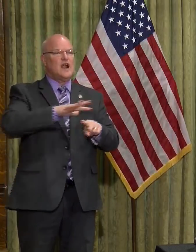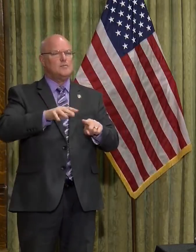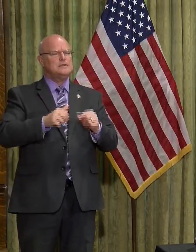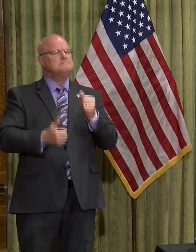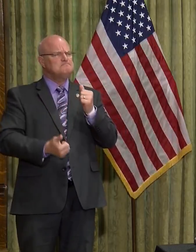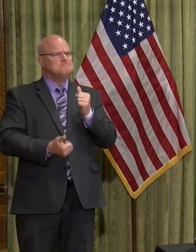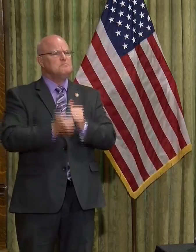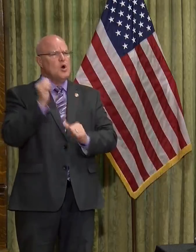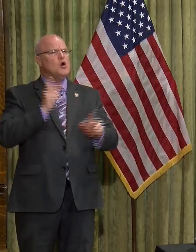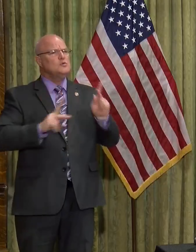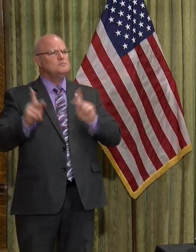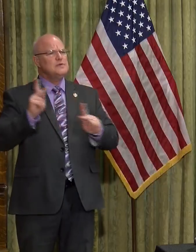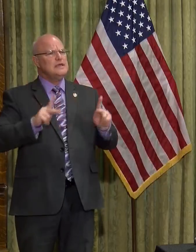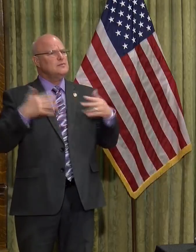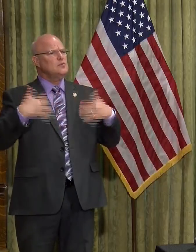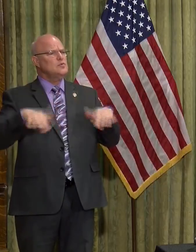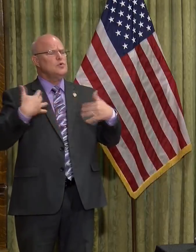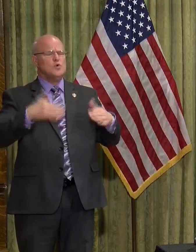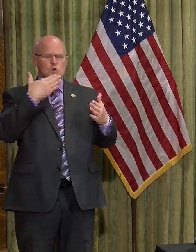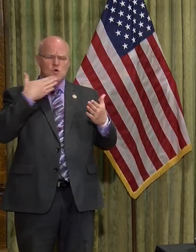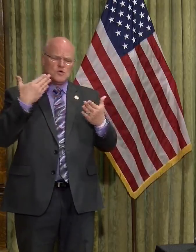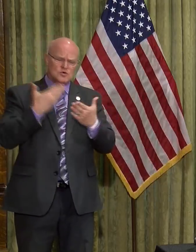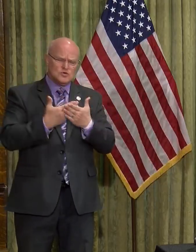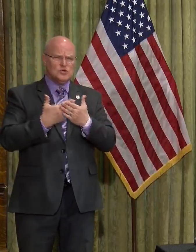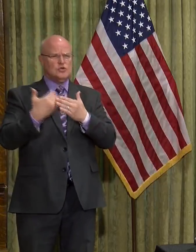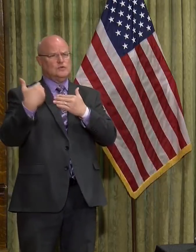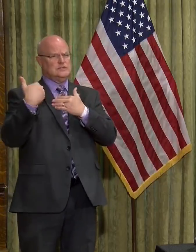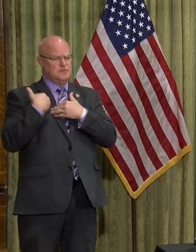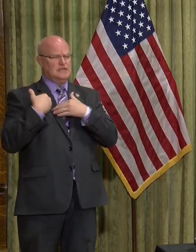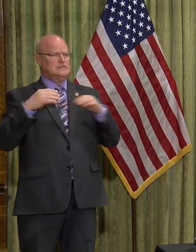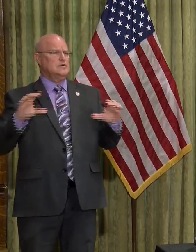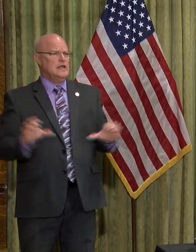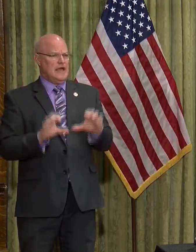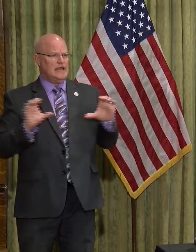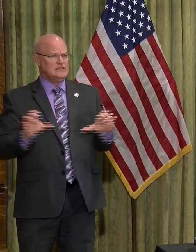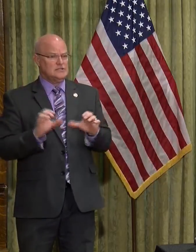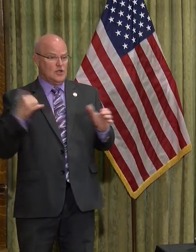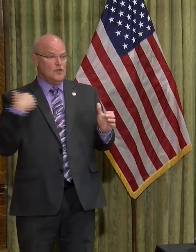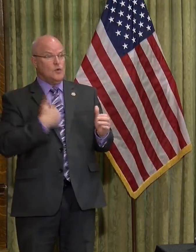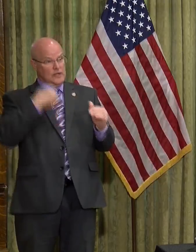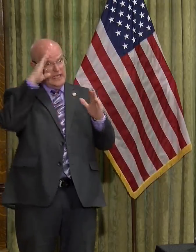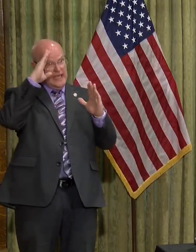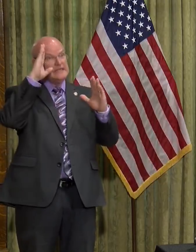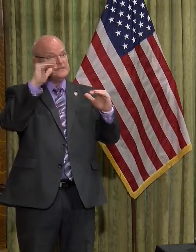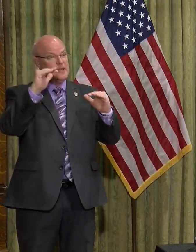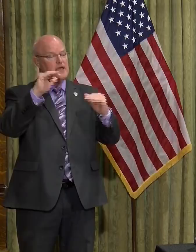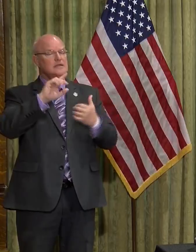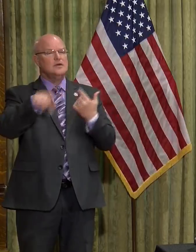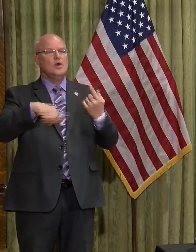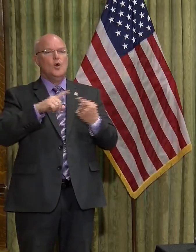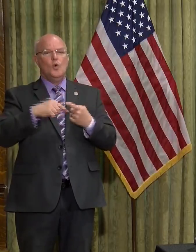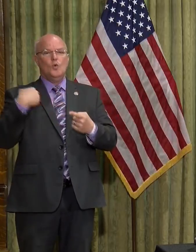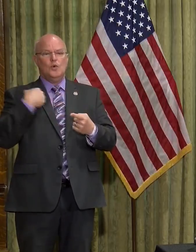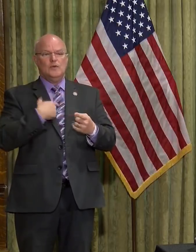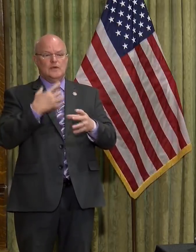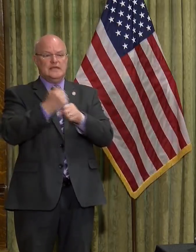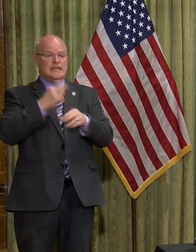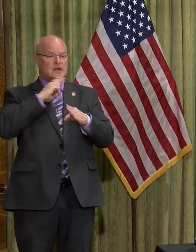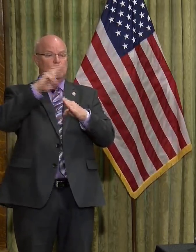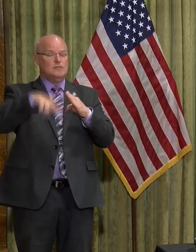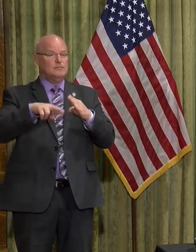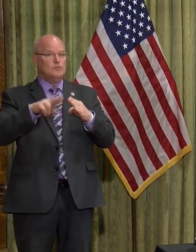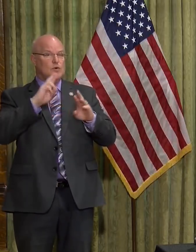doing extremely responsible actions that we expect them to do. And when we get a report